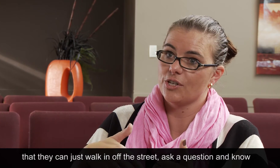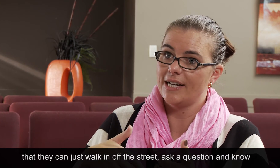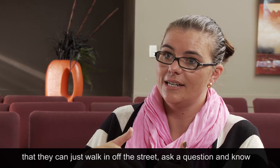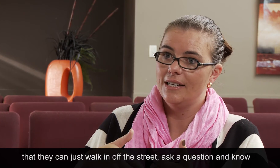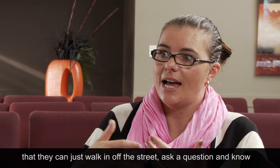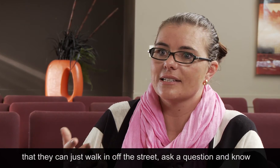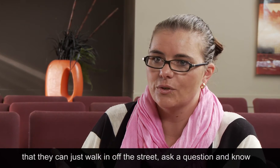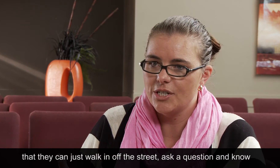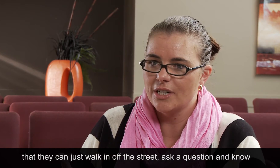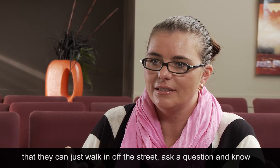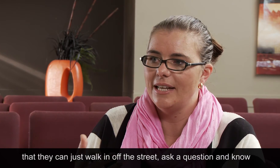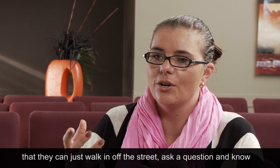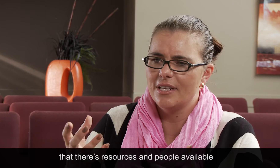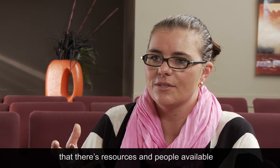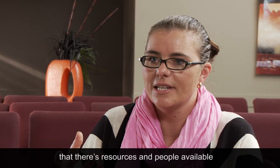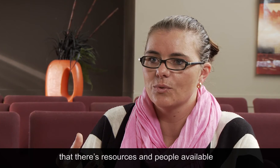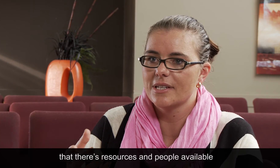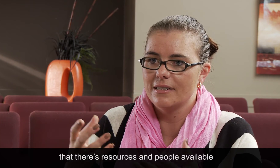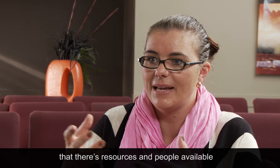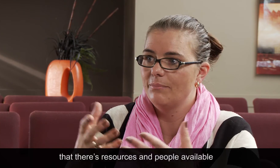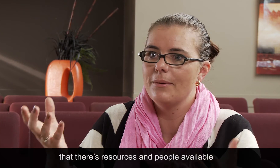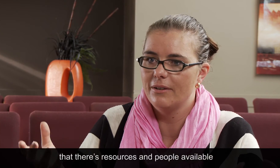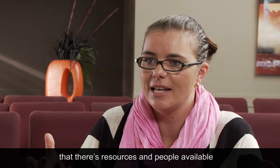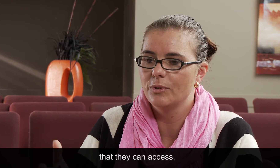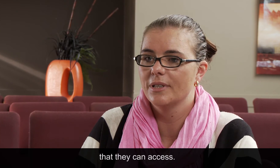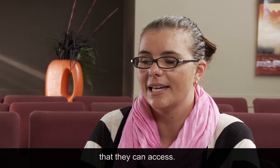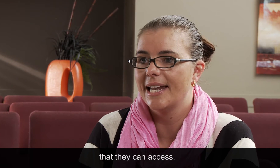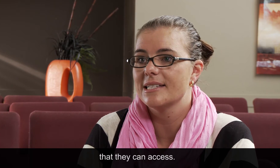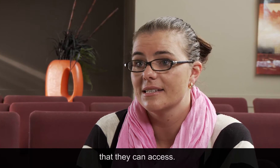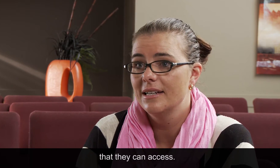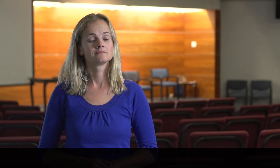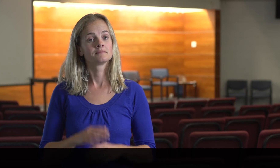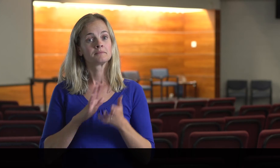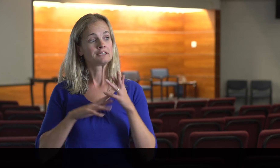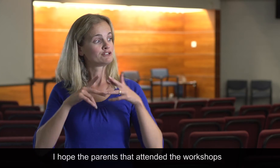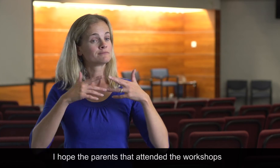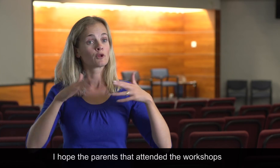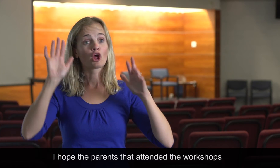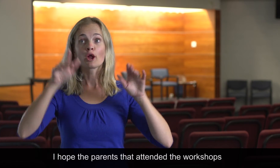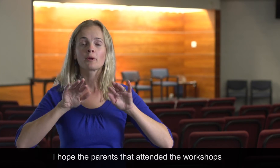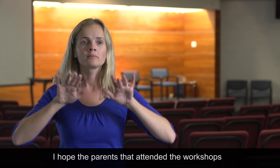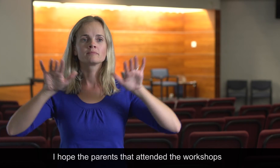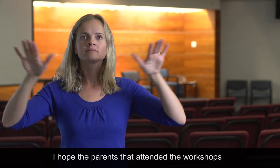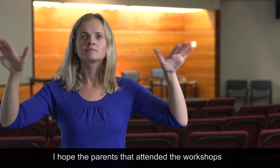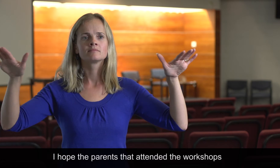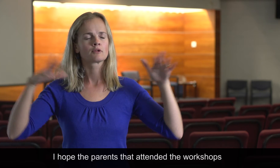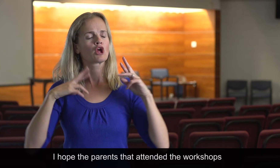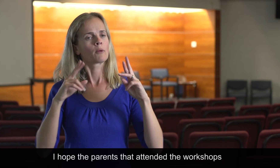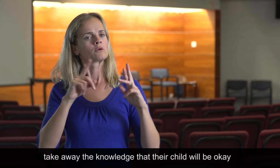street, ask a question, and know that there's resources and people available that they can access. I hope the parents that attended the workshops take